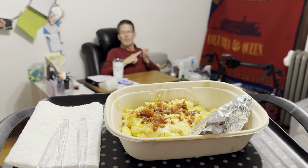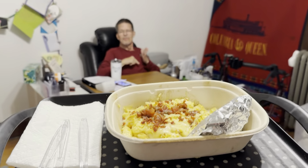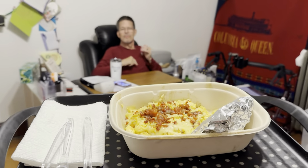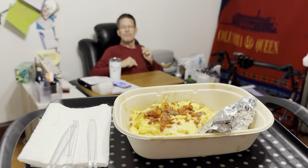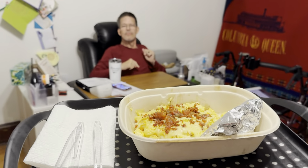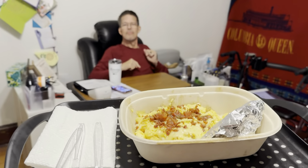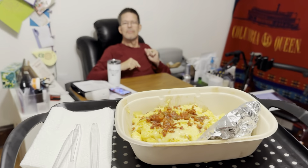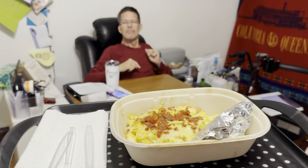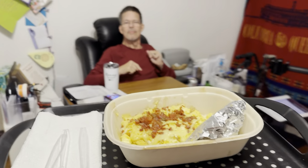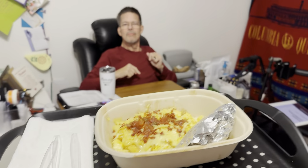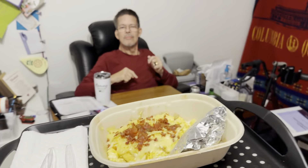Ooh, what do we have?